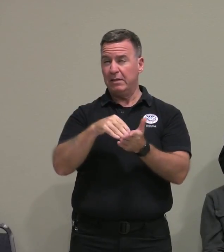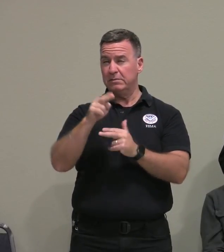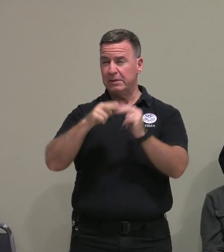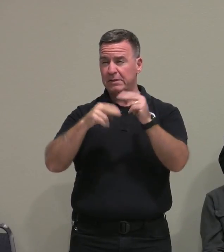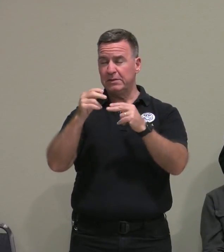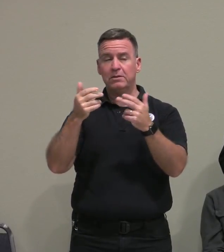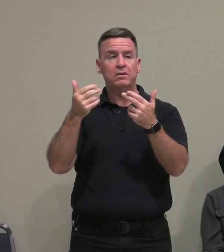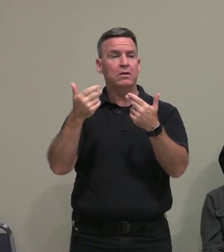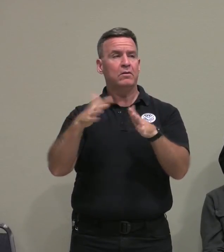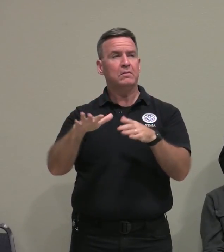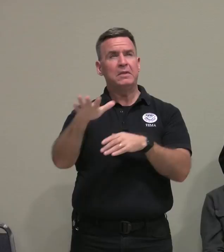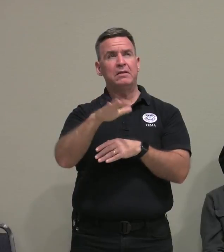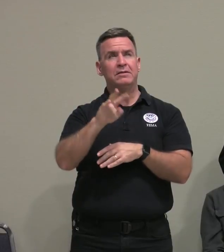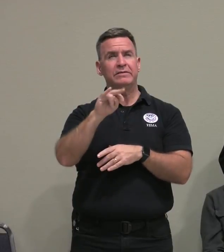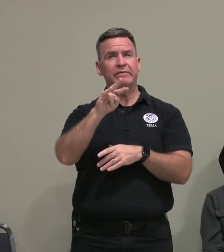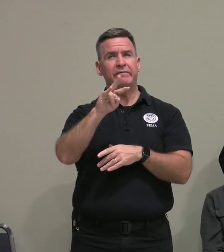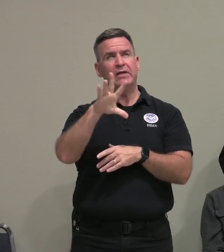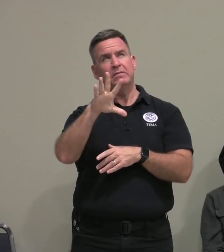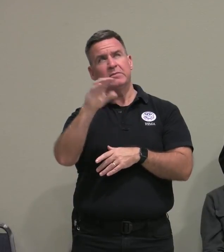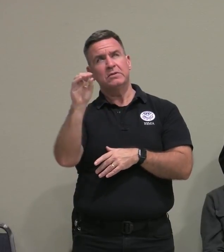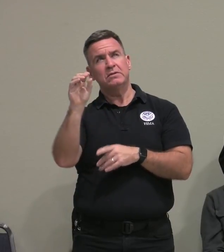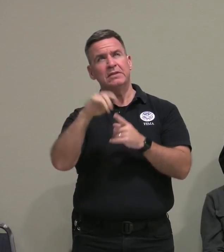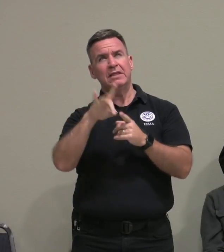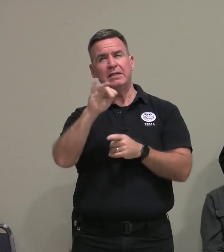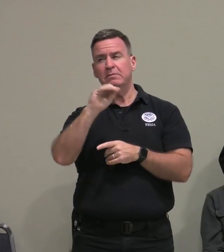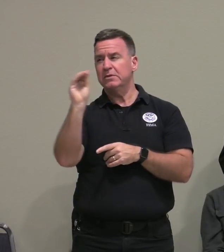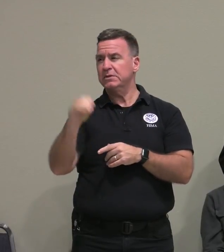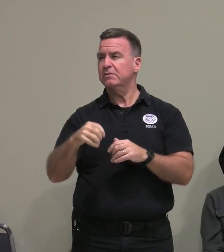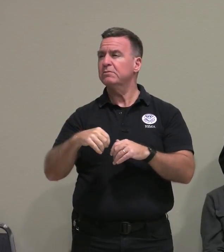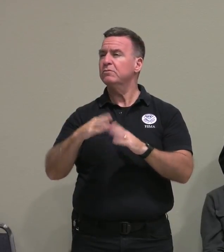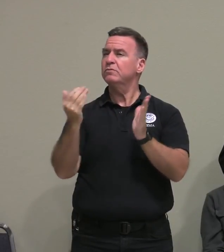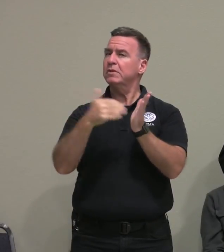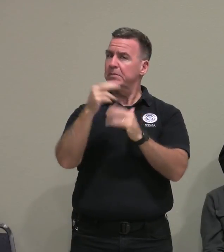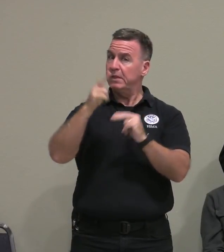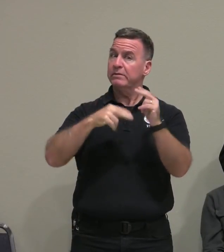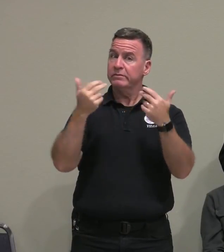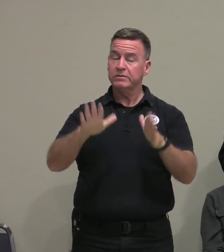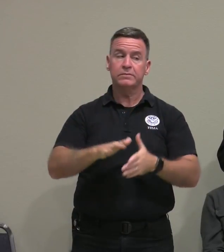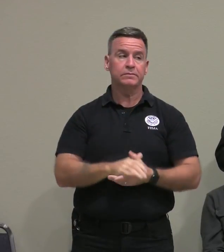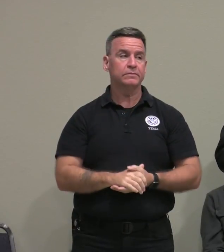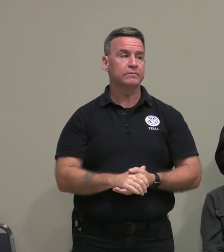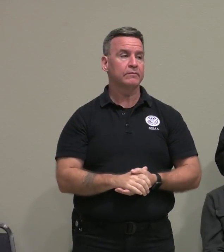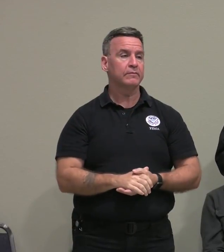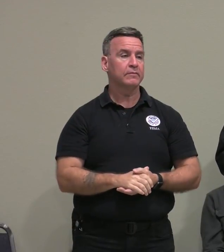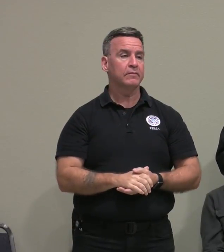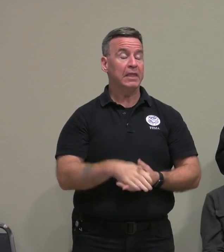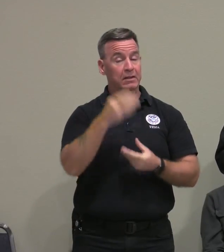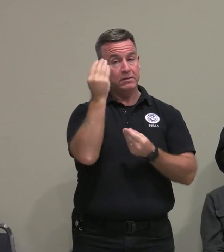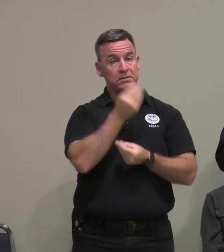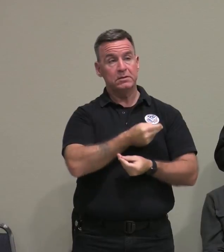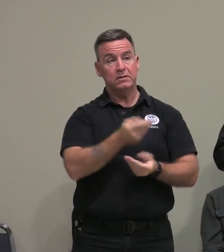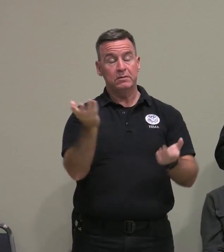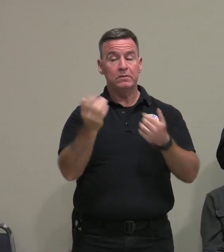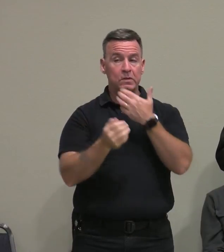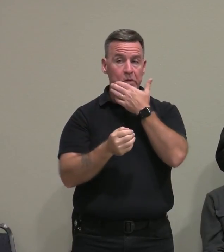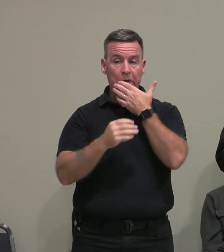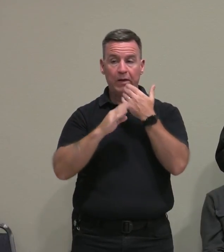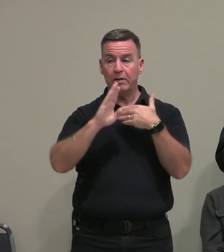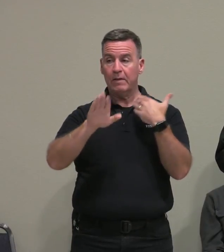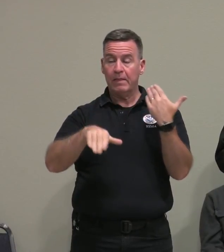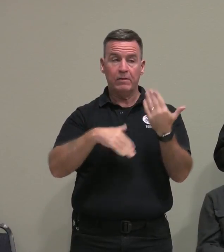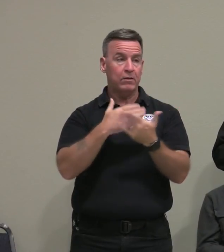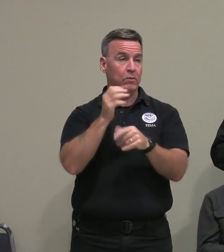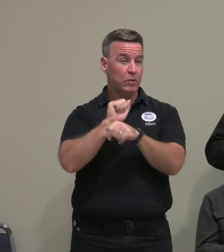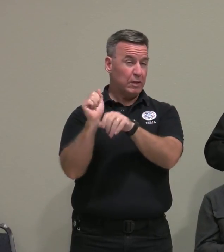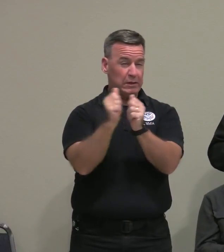is already about 75% to 80% rebuilt. So I will tell you that all working